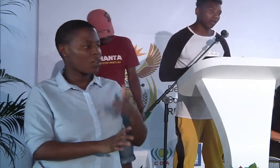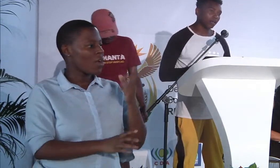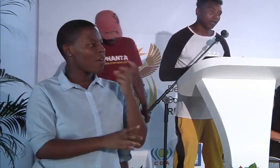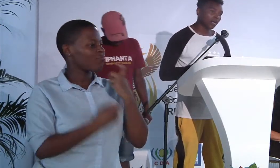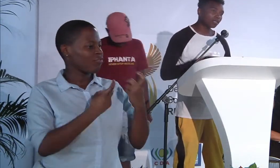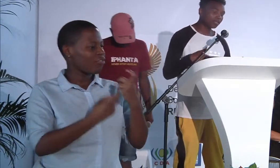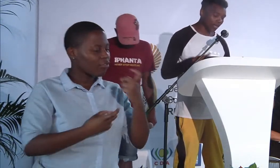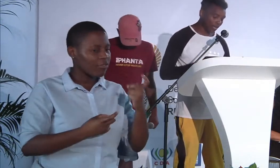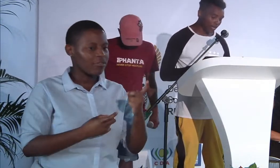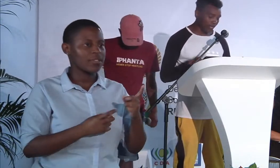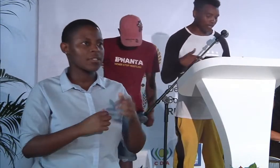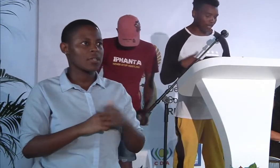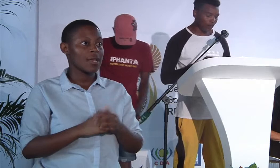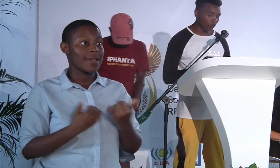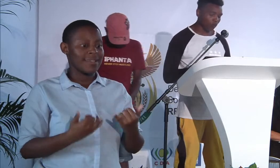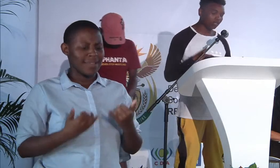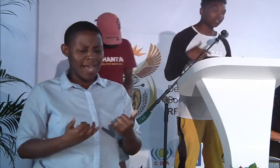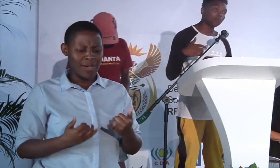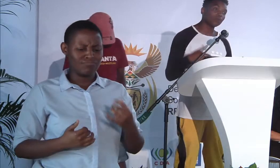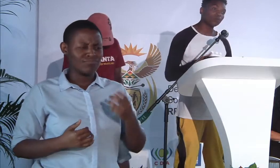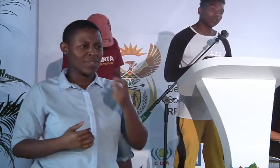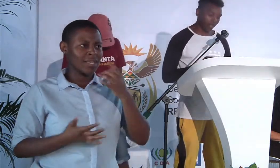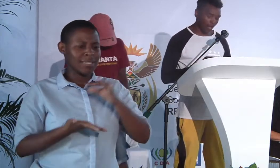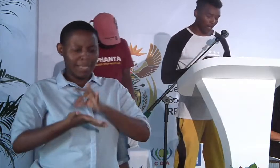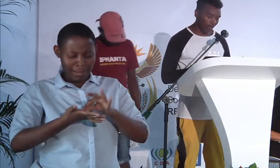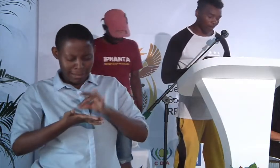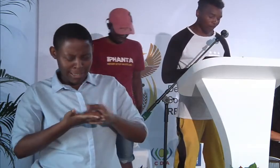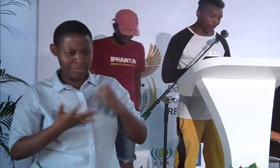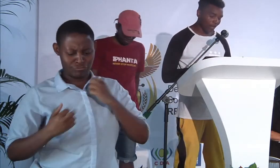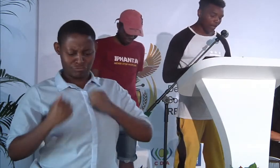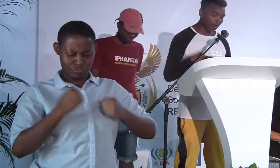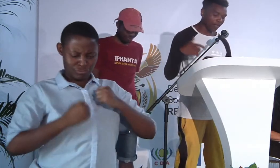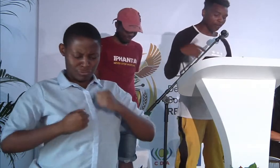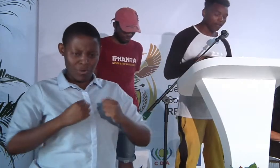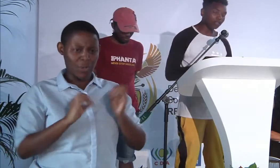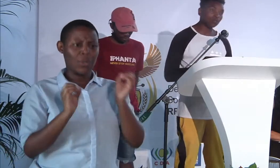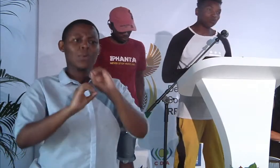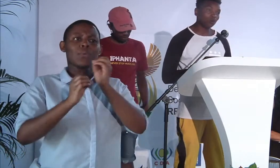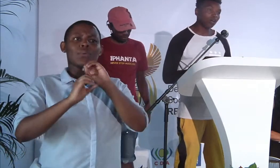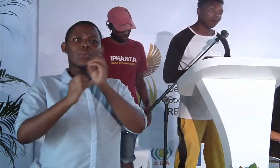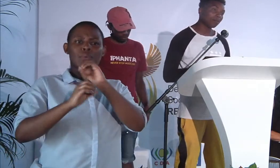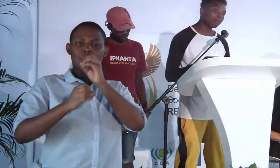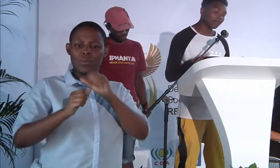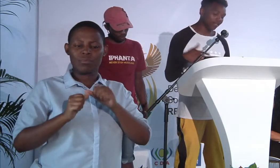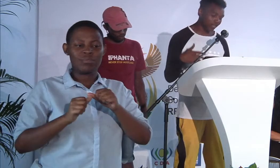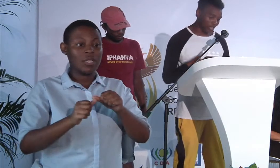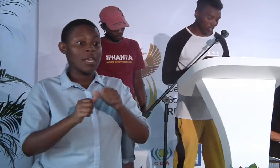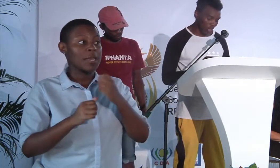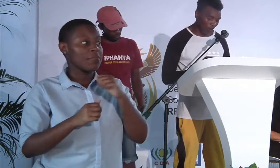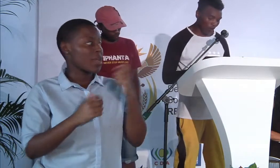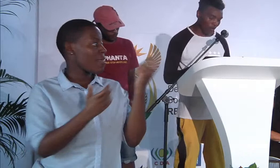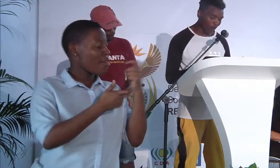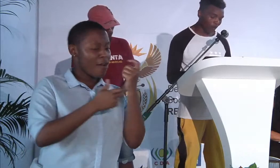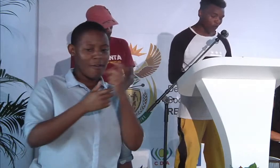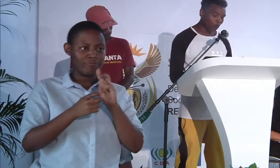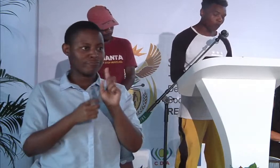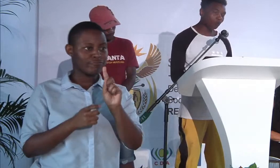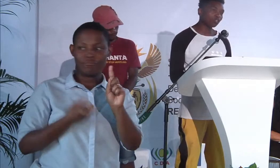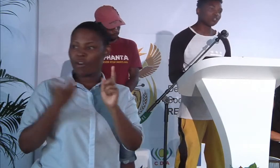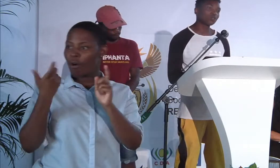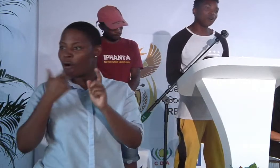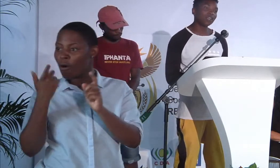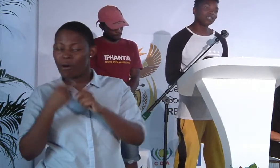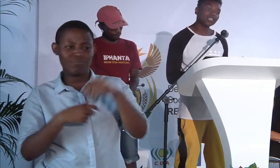makhaya. Asisagezi siyanuka sesiphenduka ihlaya. Abanye bayasithuka ngapha abanye siyashawa.